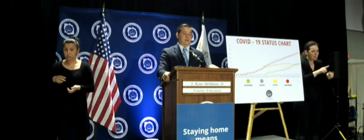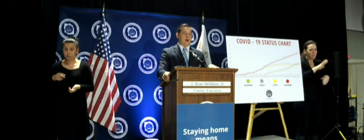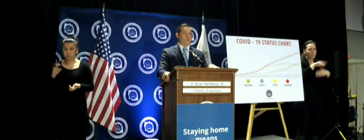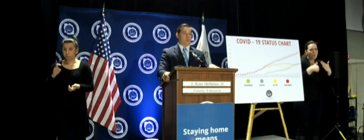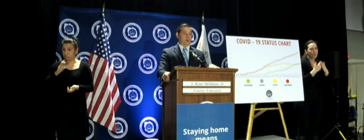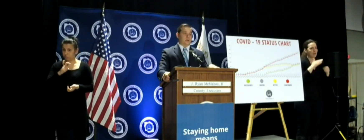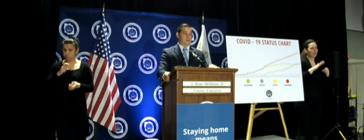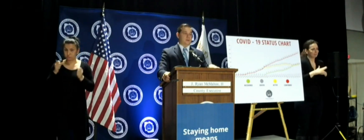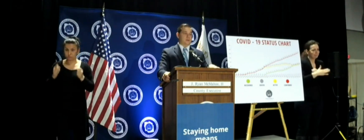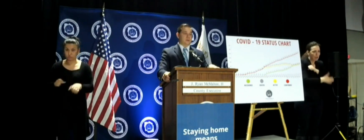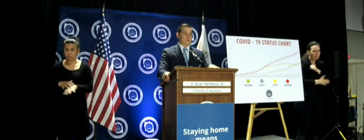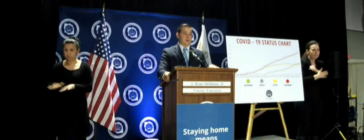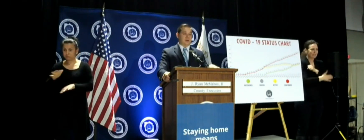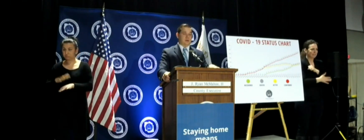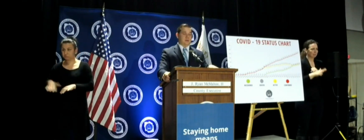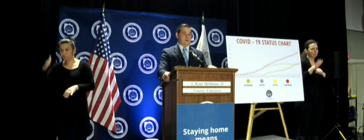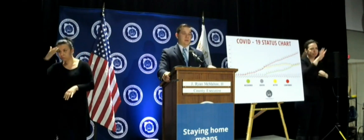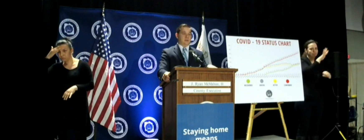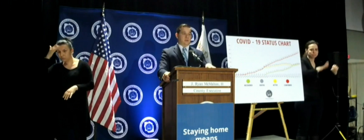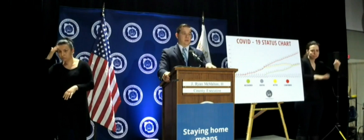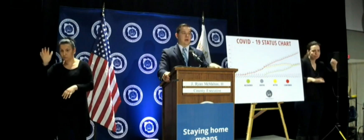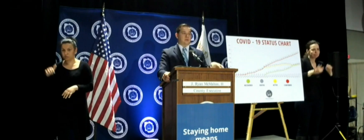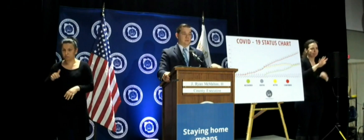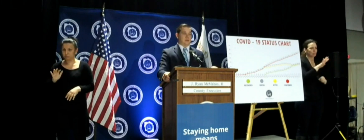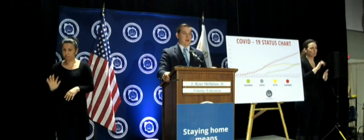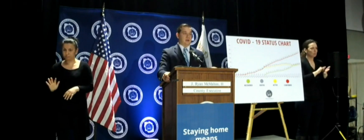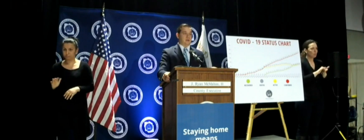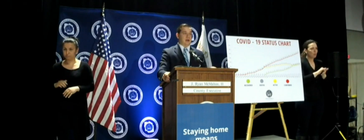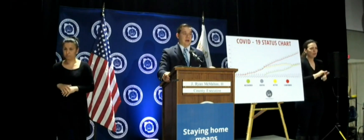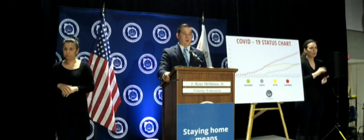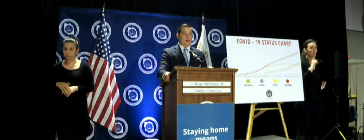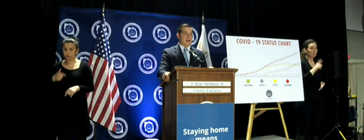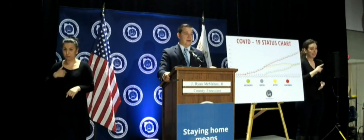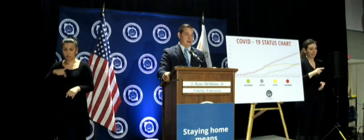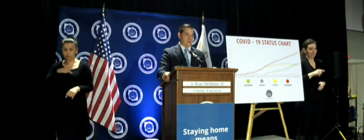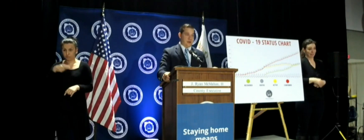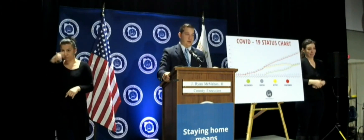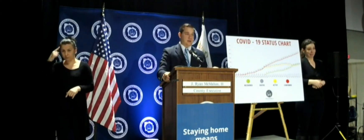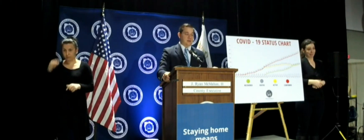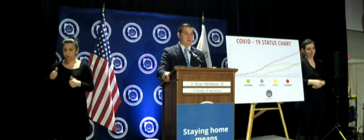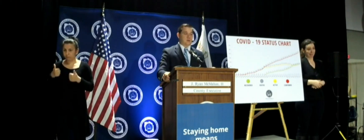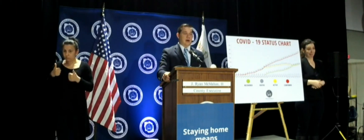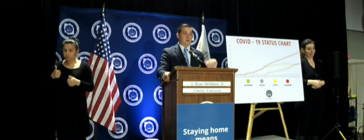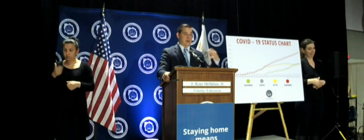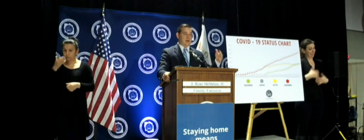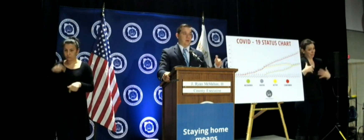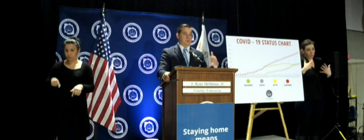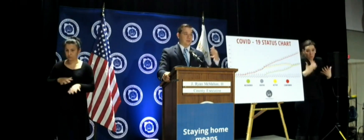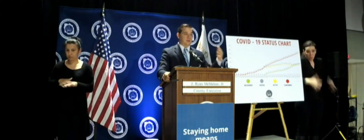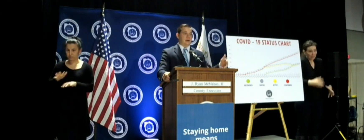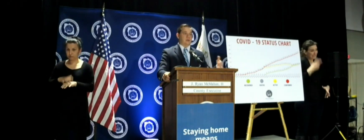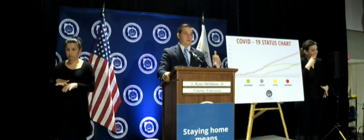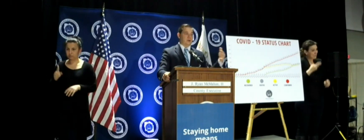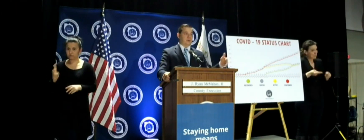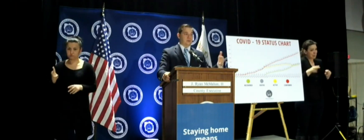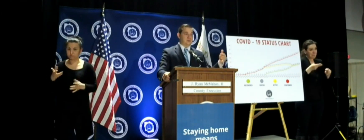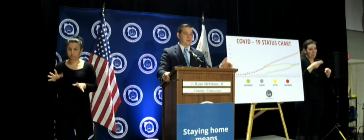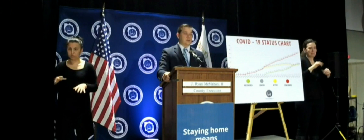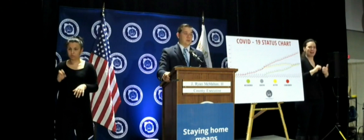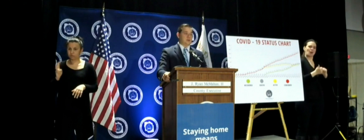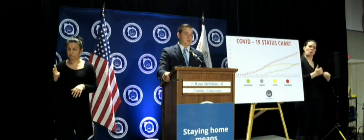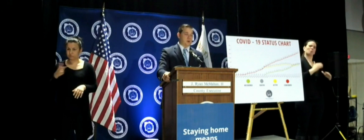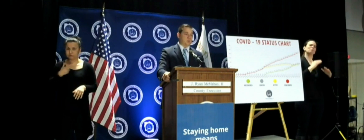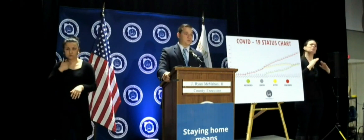type of outbreaks that these other counties have had. I don't want to have that. So how can I help get out in front of